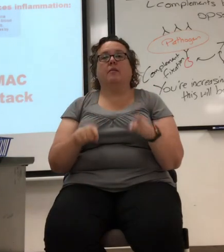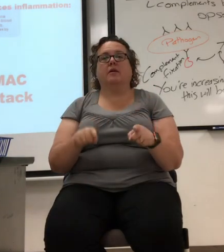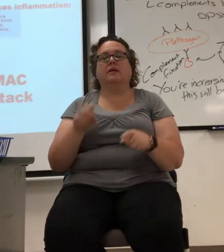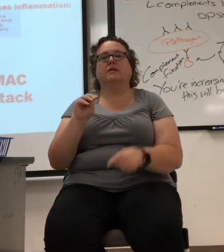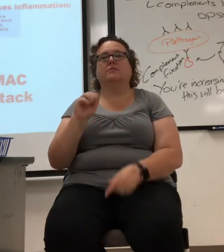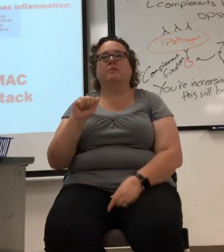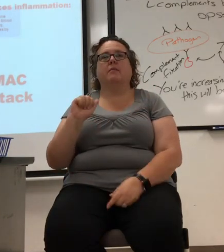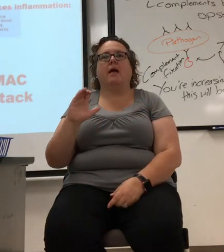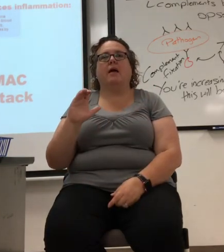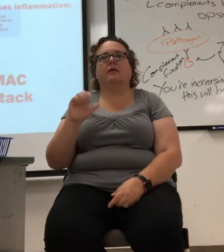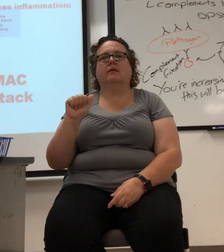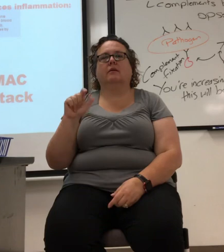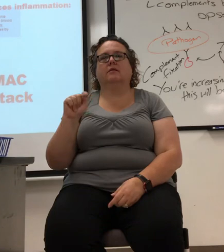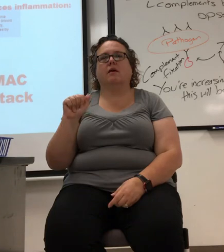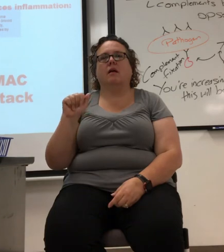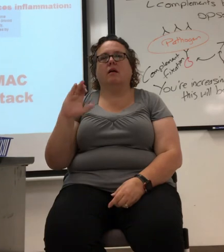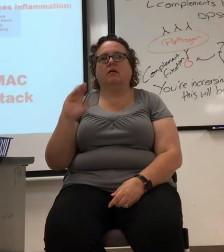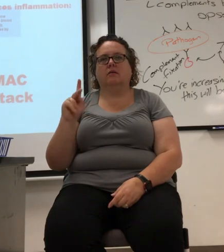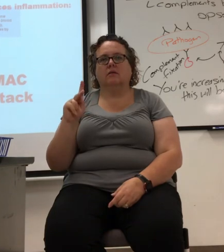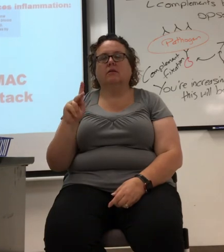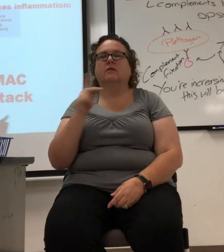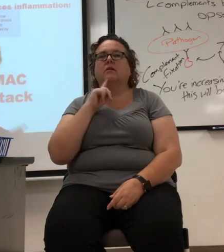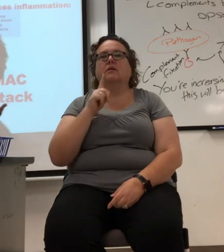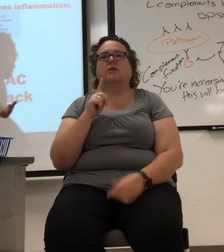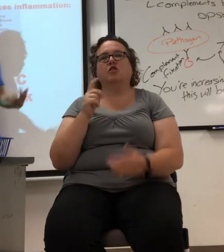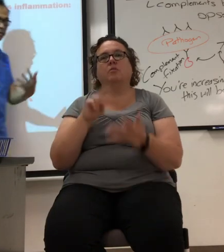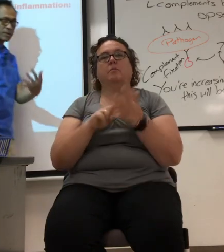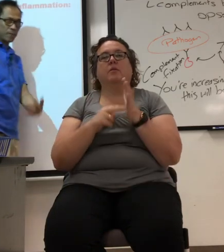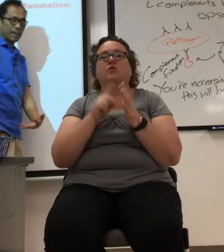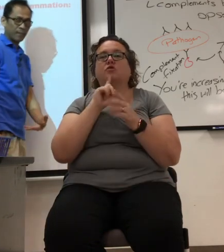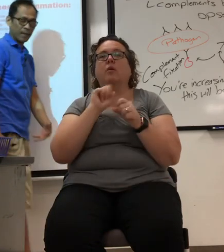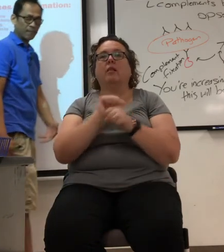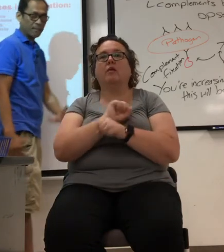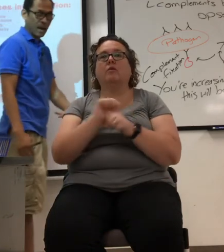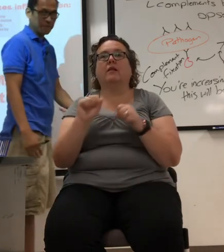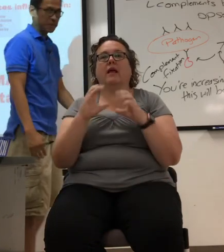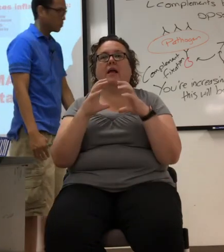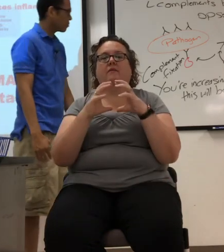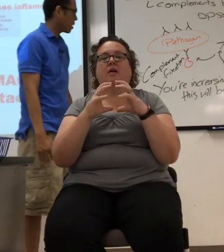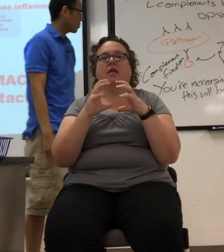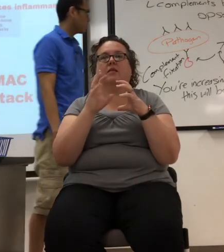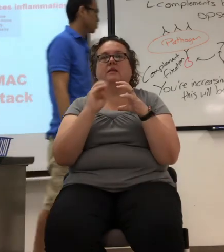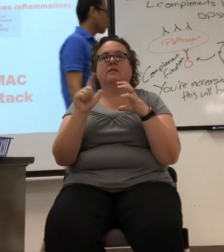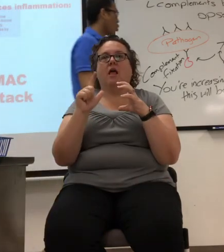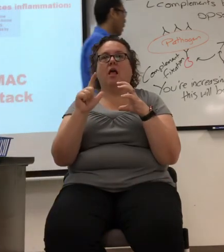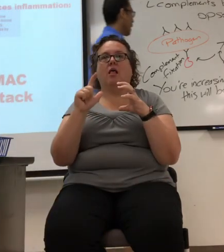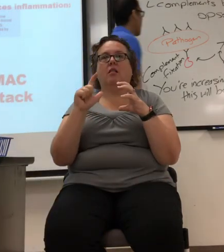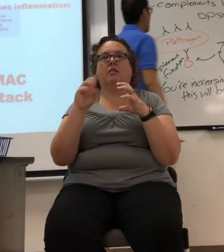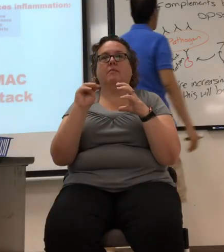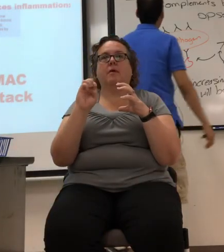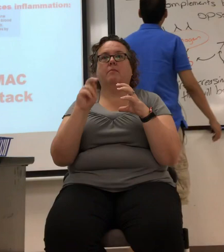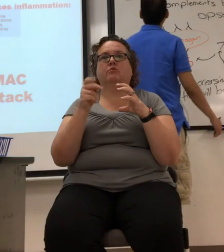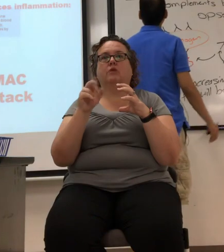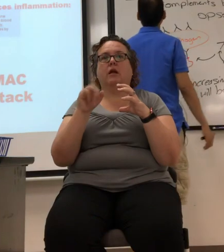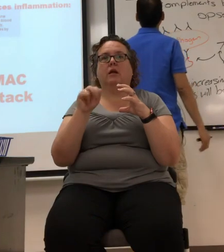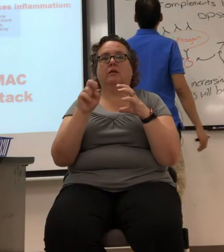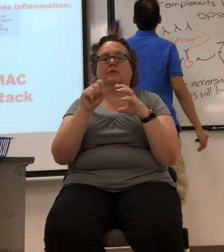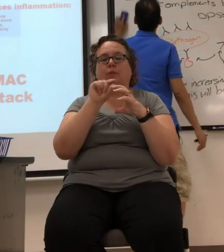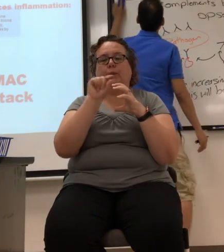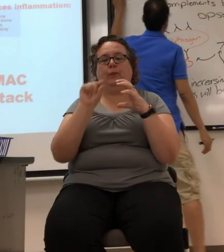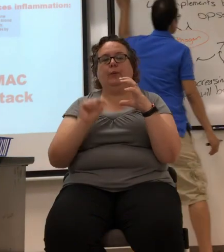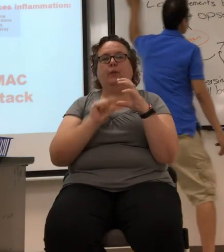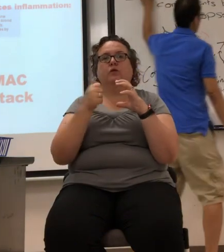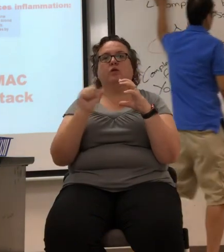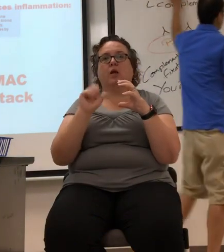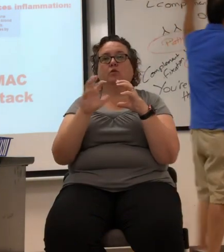MAC attack. You punch holes, literally, in the cell membrane at the pathogen you're trying to destroy.